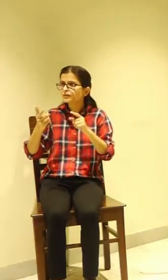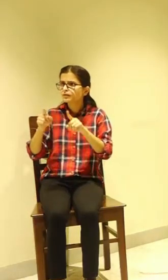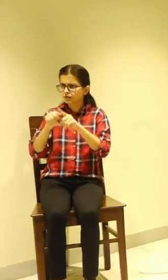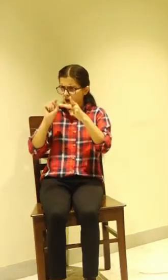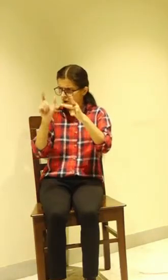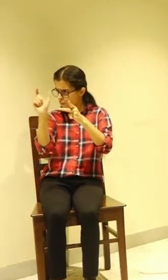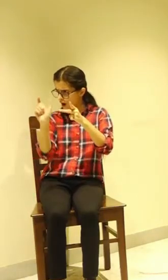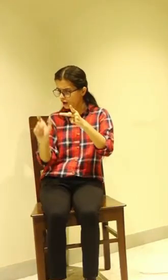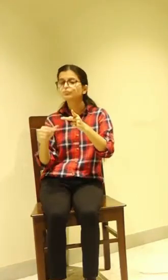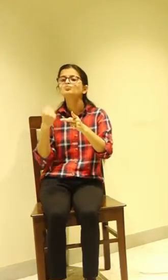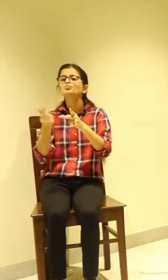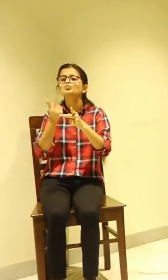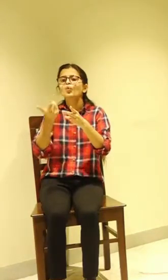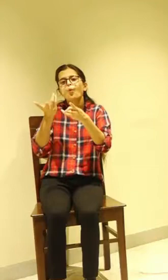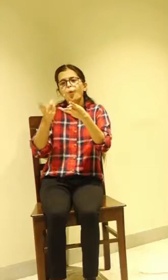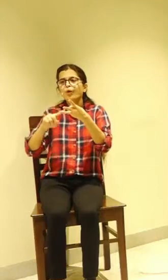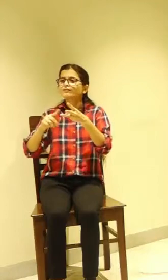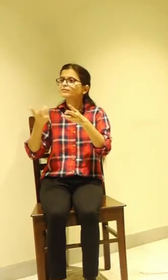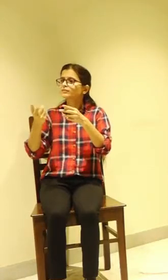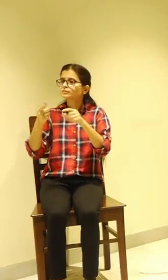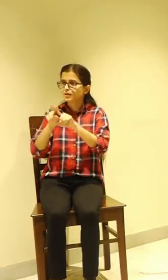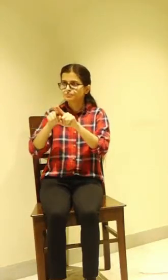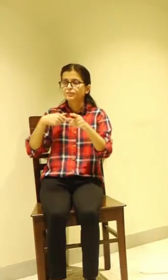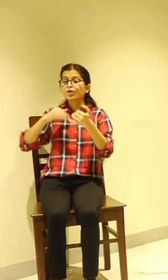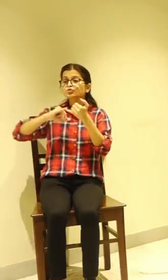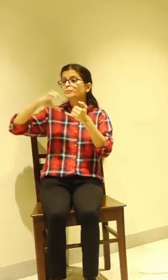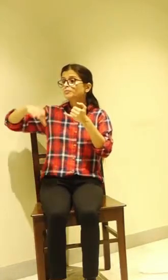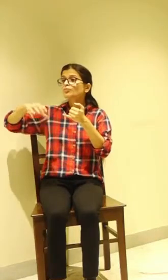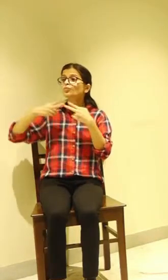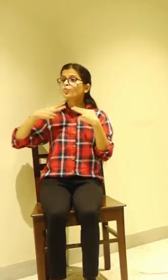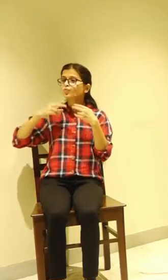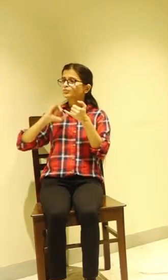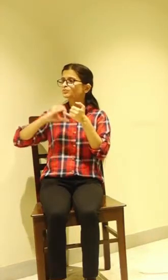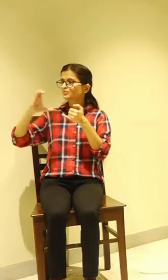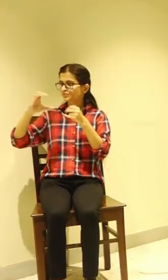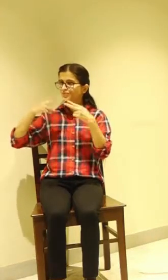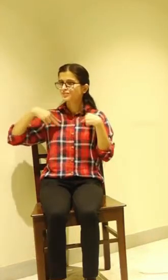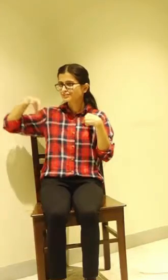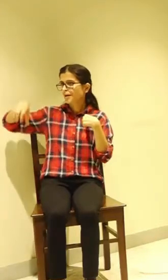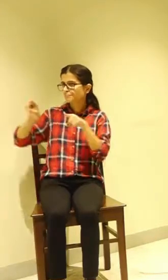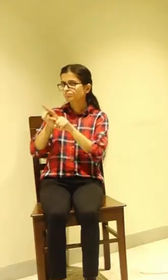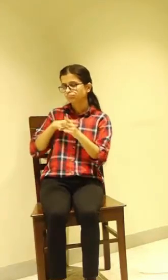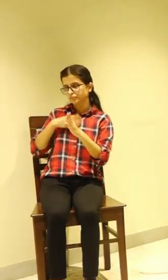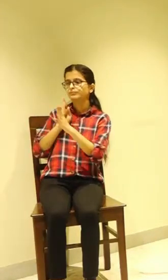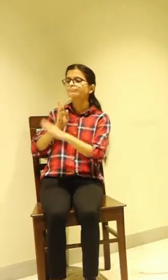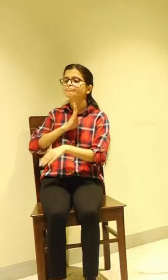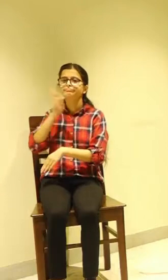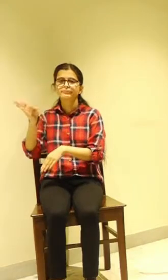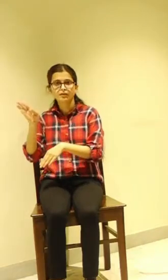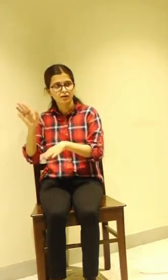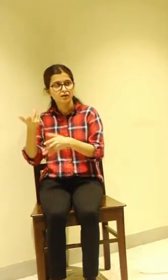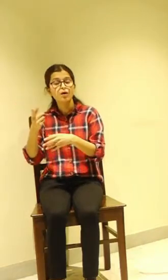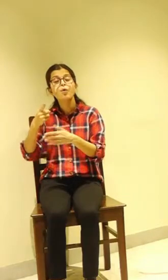laws. And the third is the right to move the Supreme Court itself, which is being made a fundamental right. Now, if this